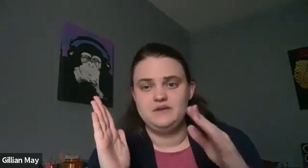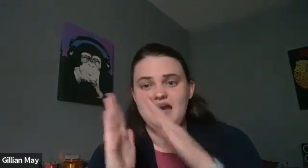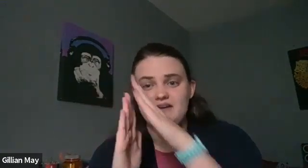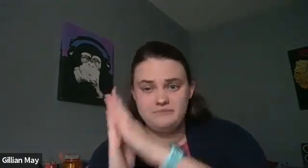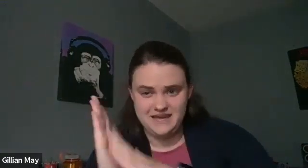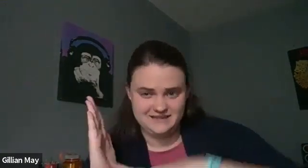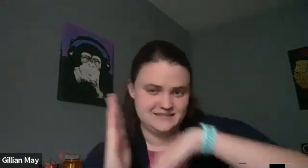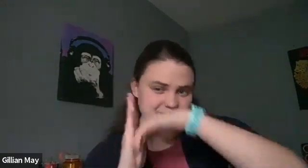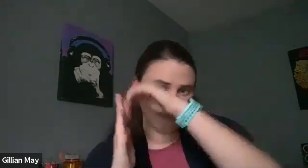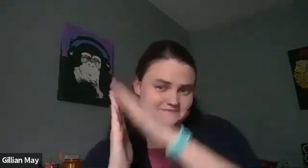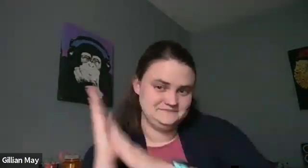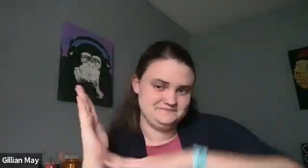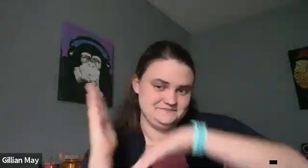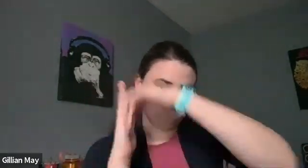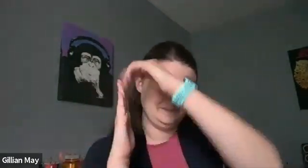have painting.